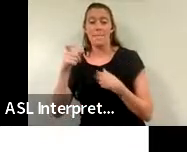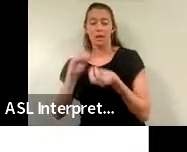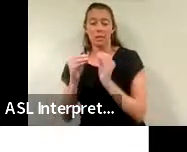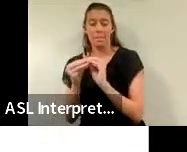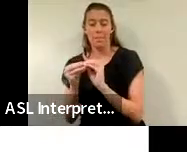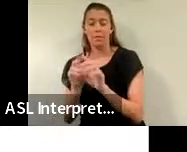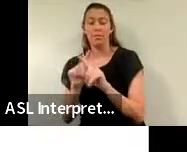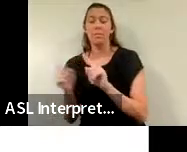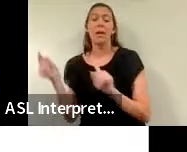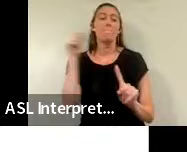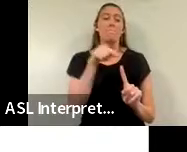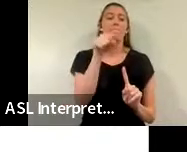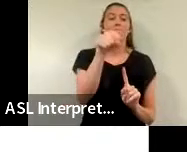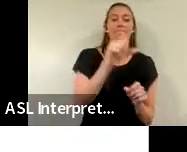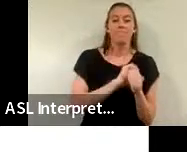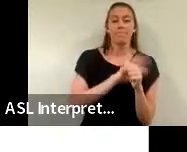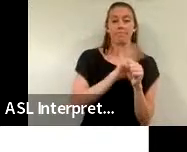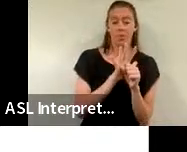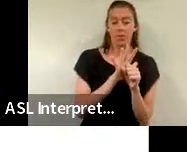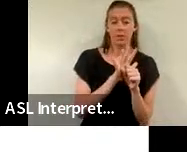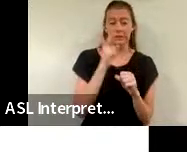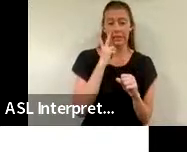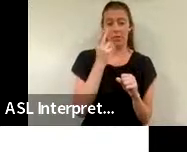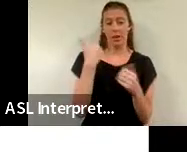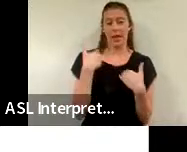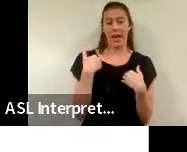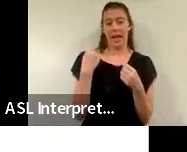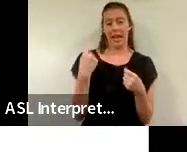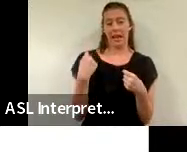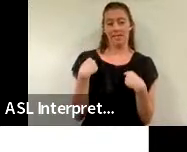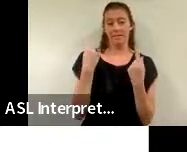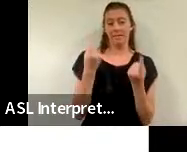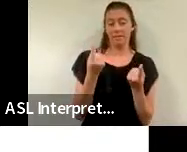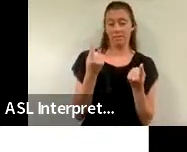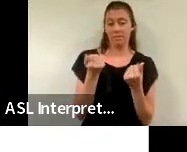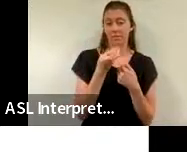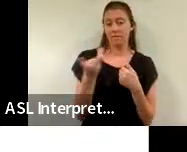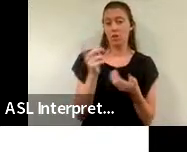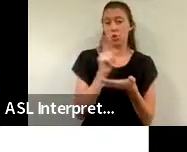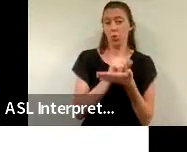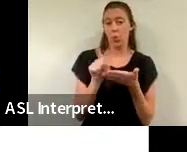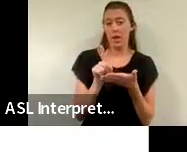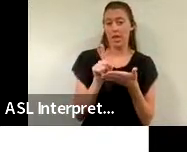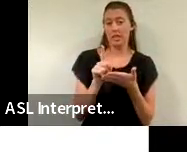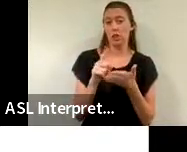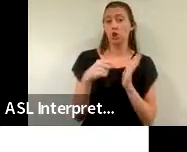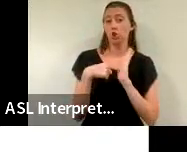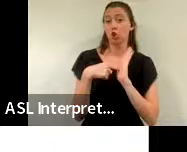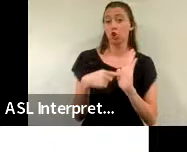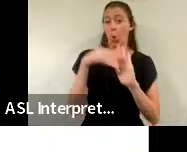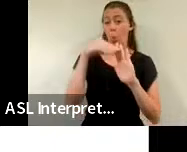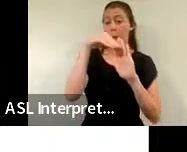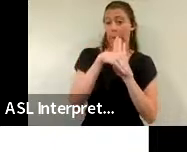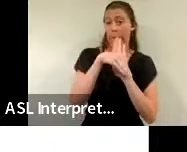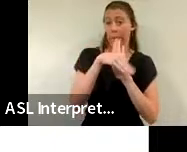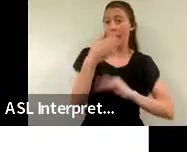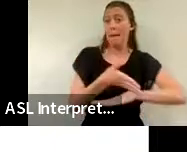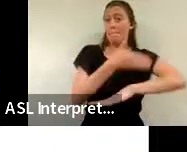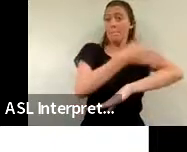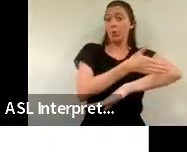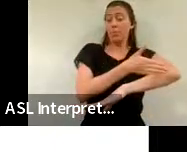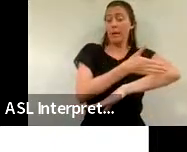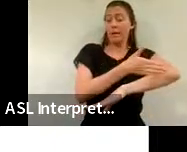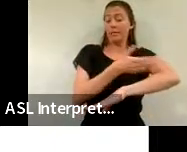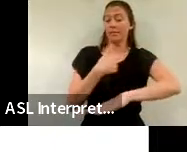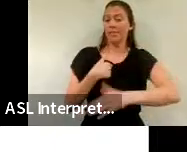data showing improvements. I'm trying not to celebrate the latest data point